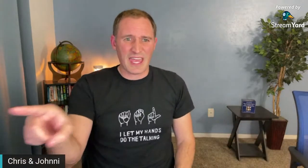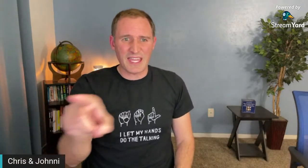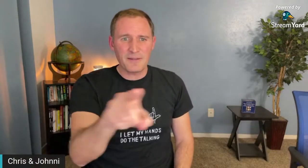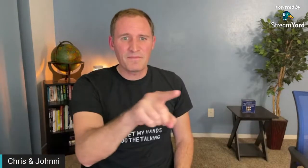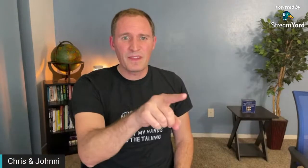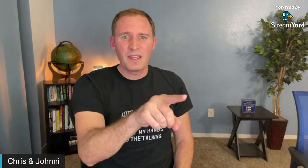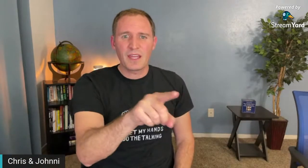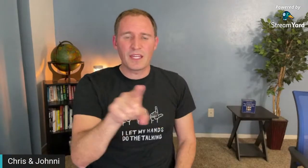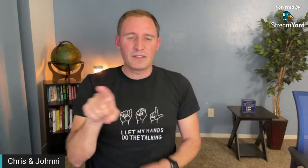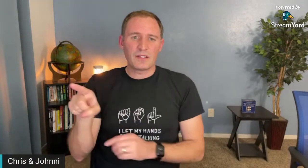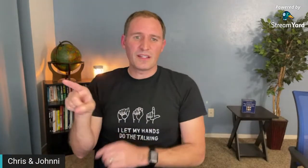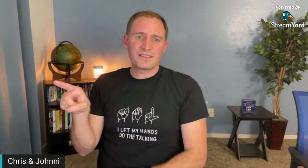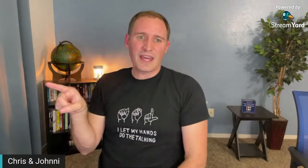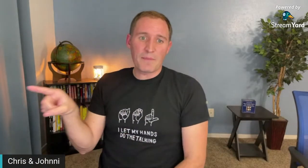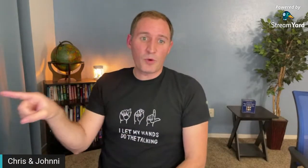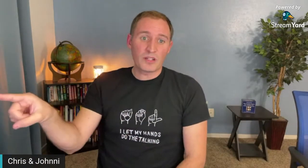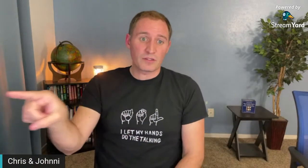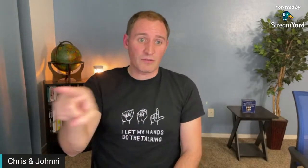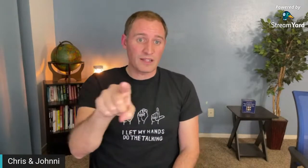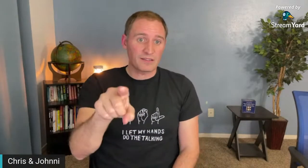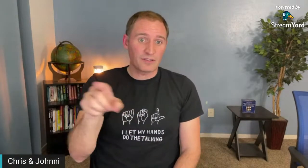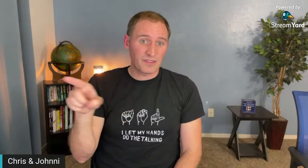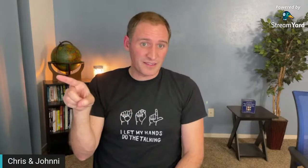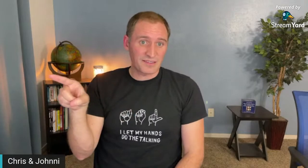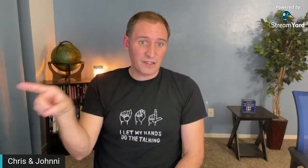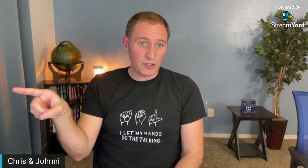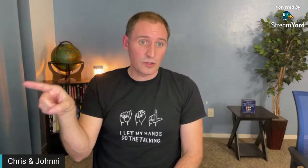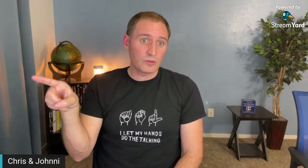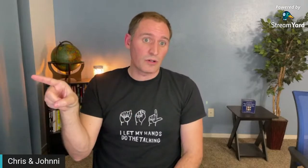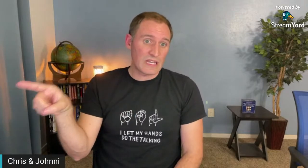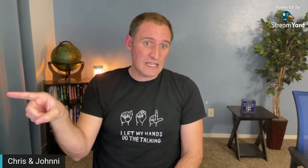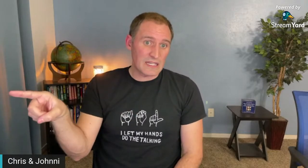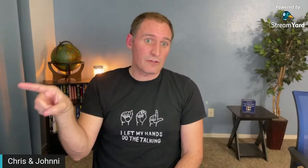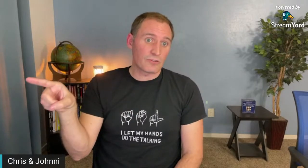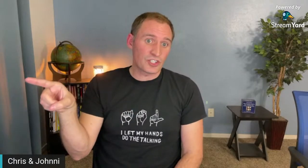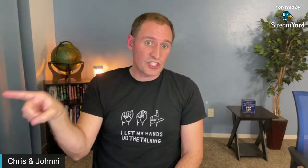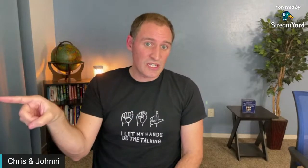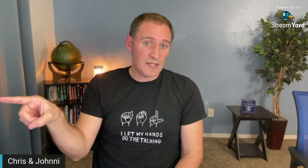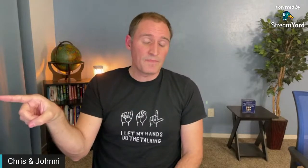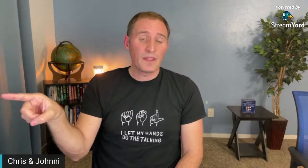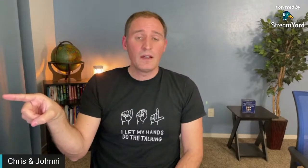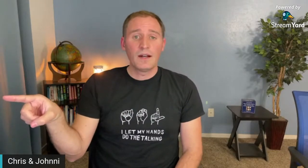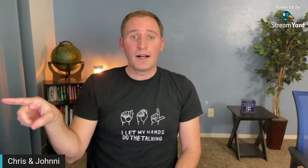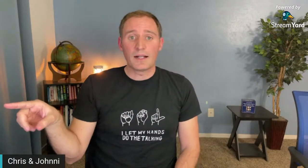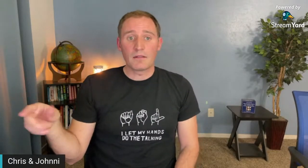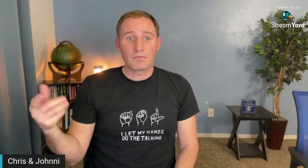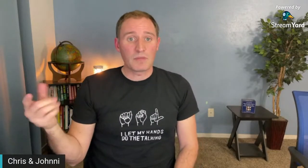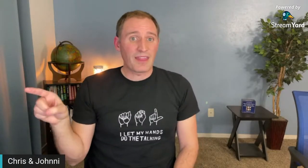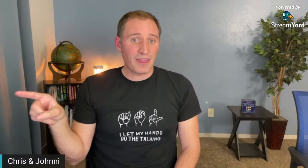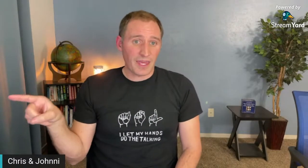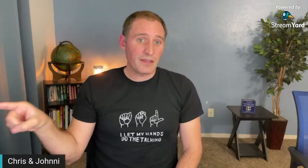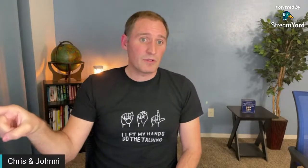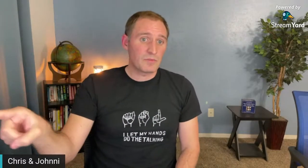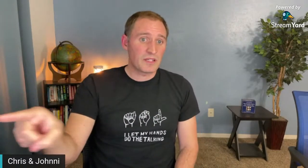they, and it's that pointer, right? So this is you or he or she, but they would